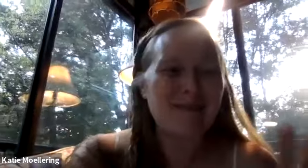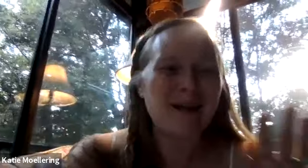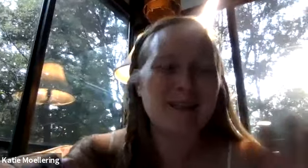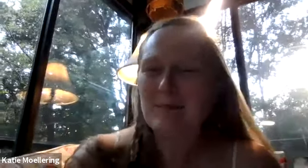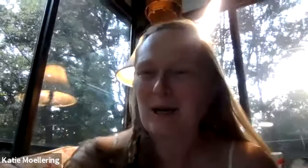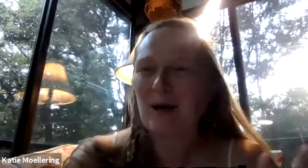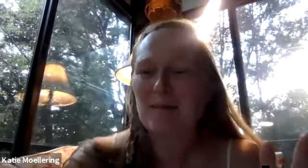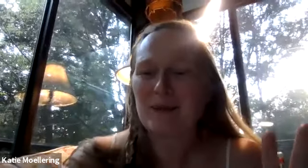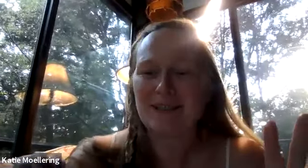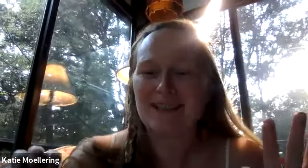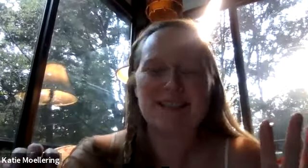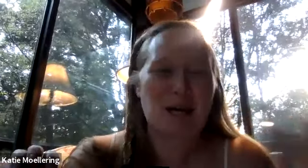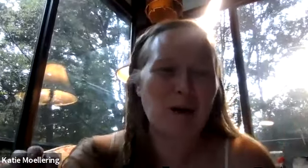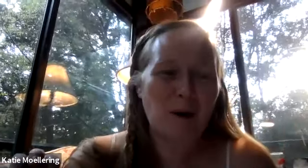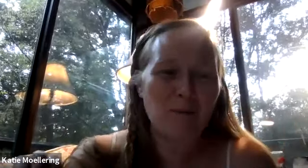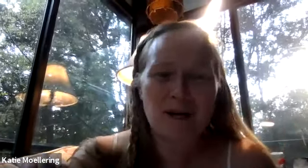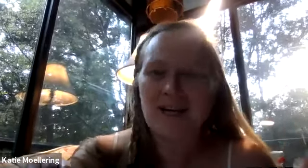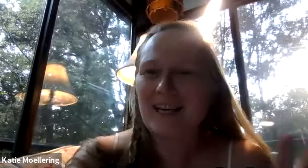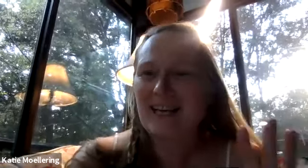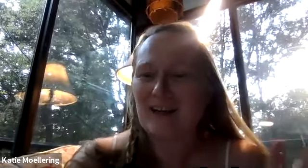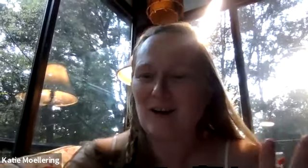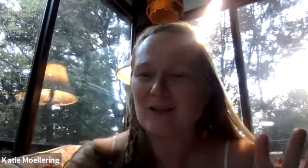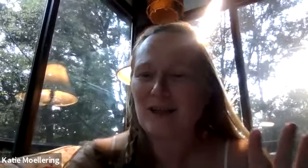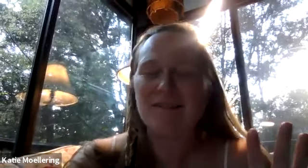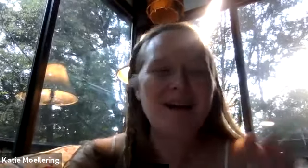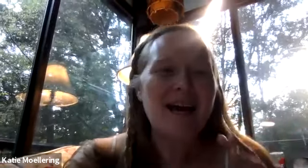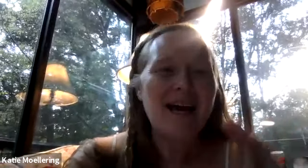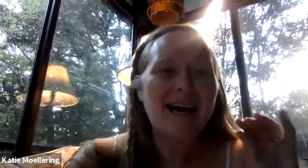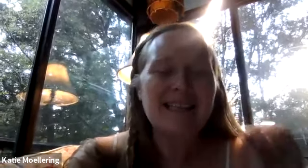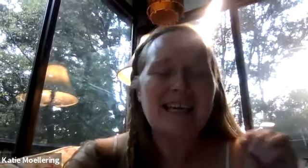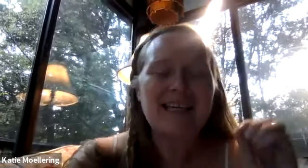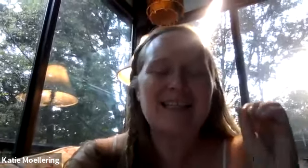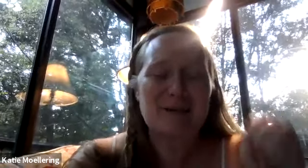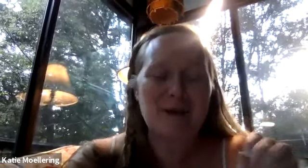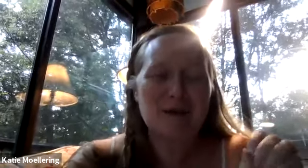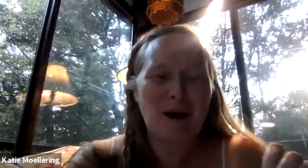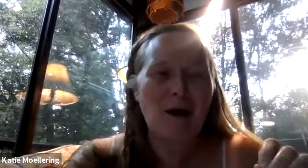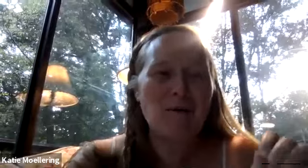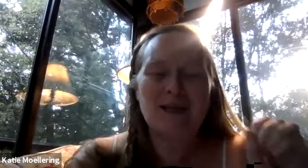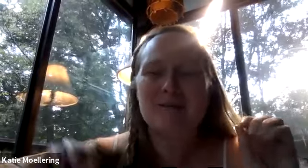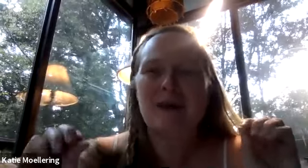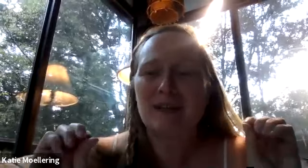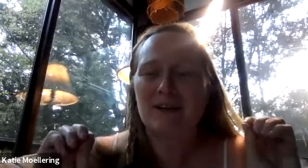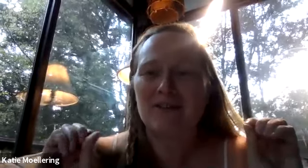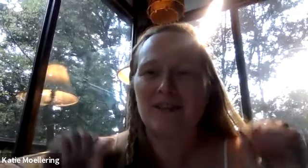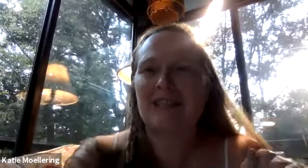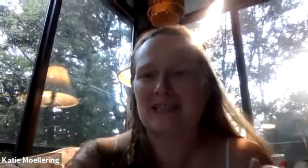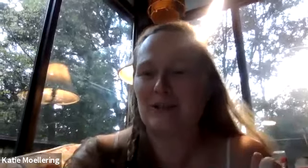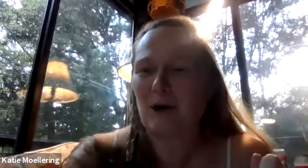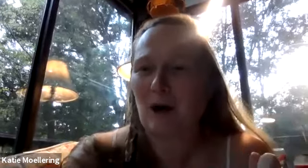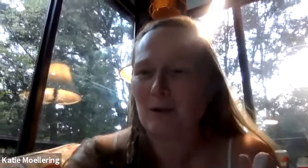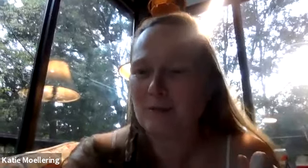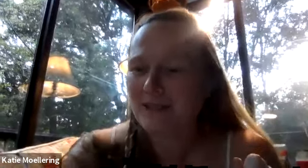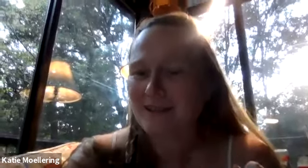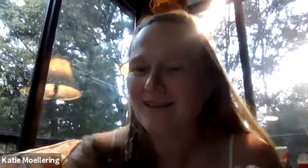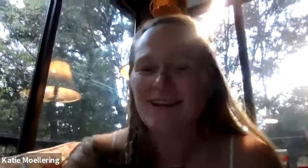my laptop is not cooperating. And also I can't email y'all because I'm having authentication problems.